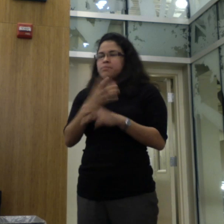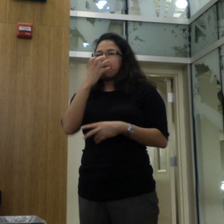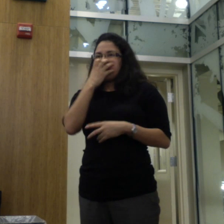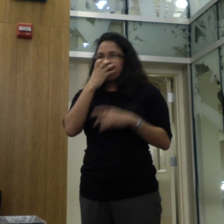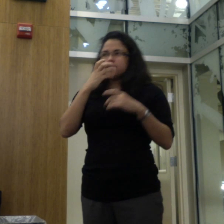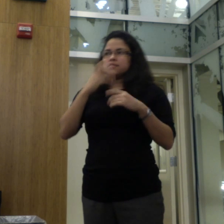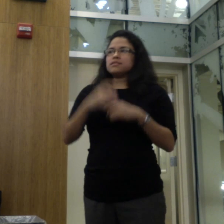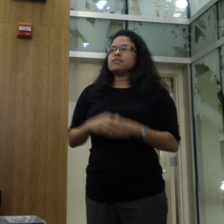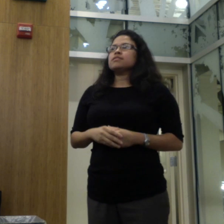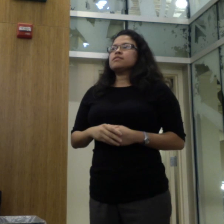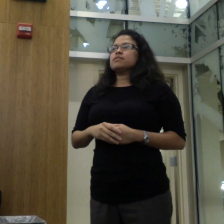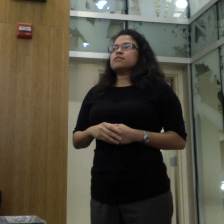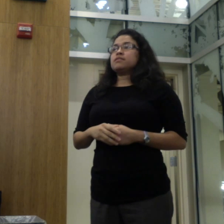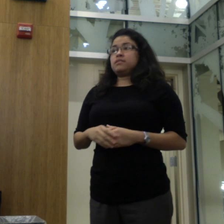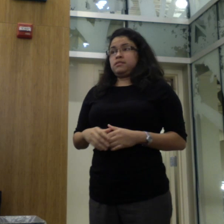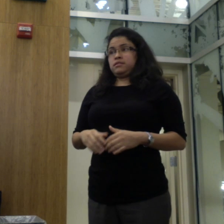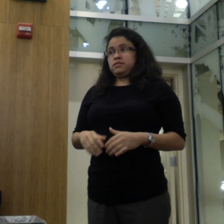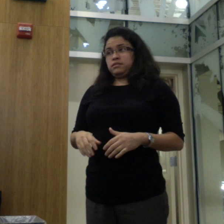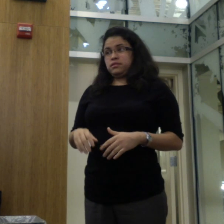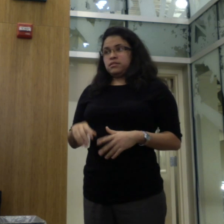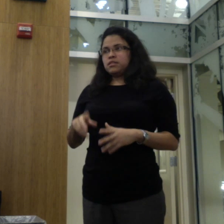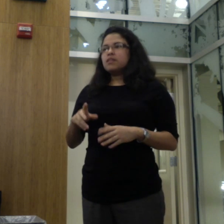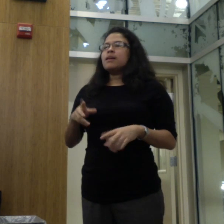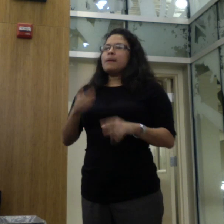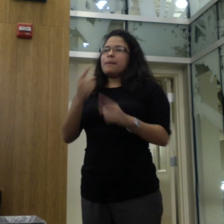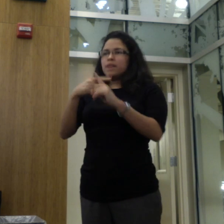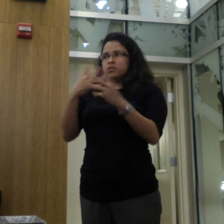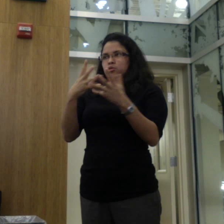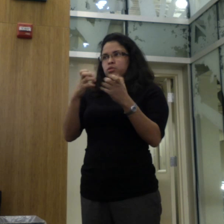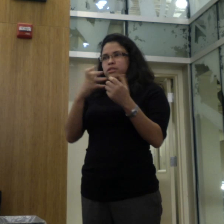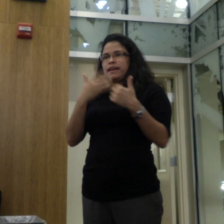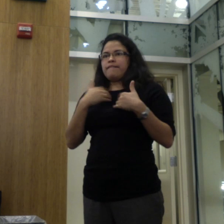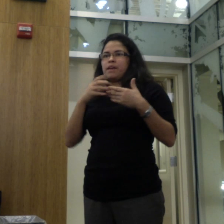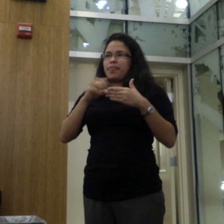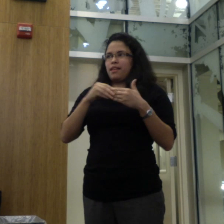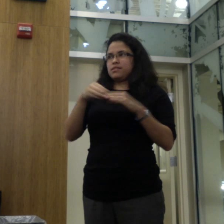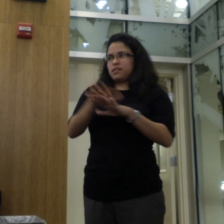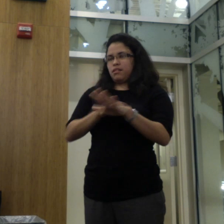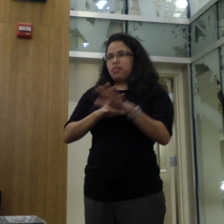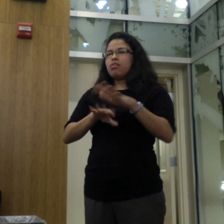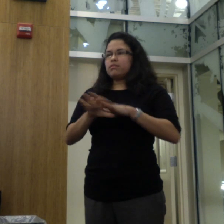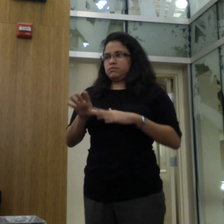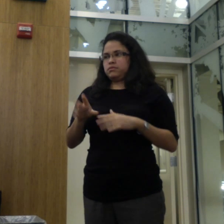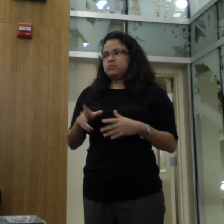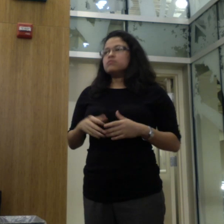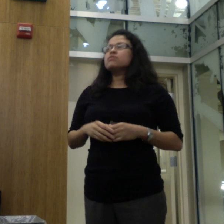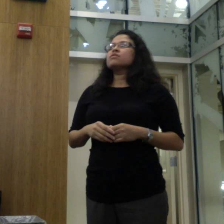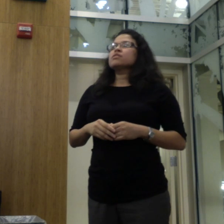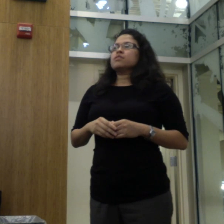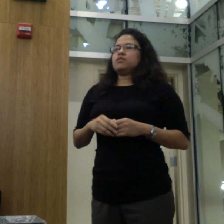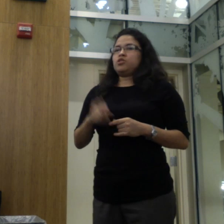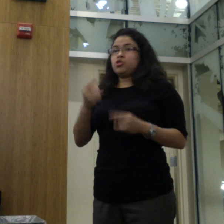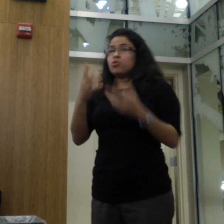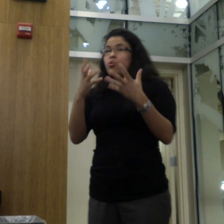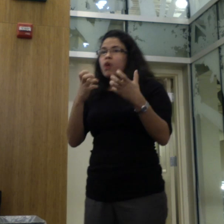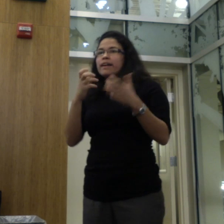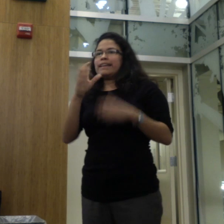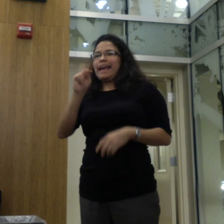masks and then also plastic gloves. At the very least, you want the